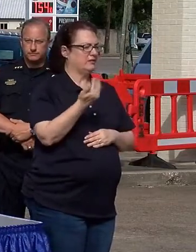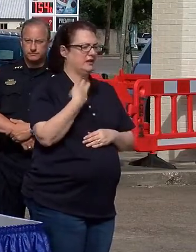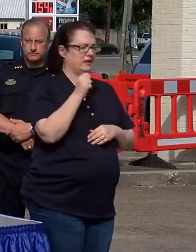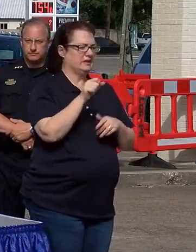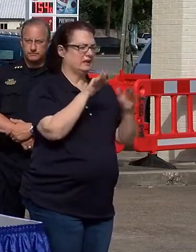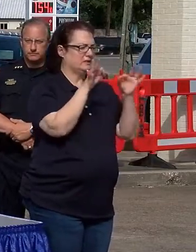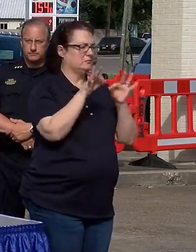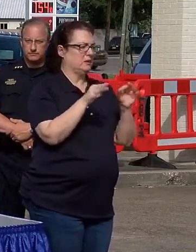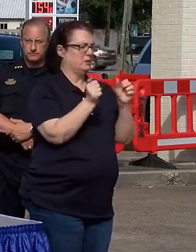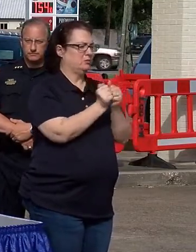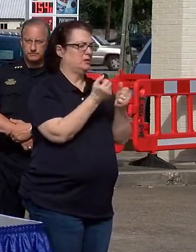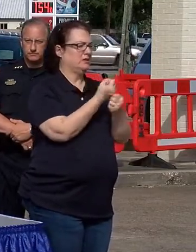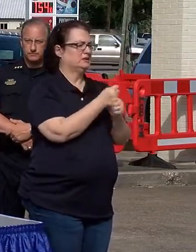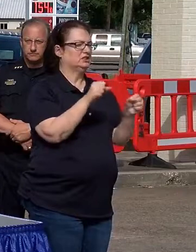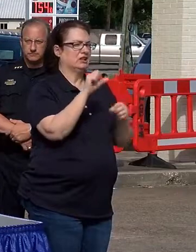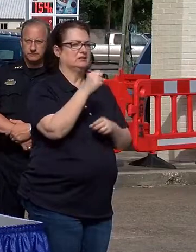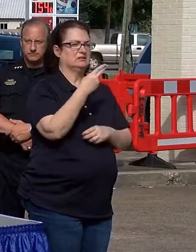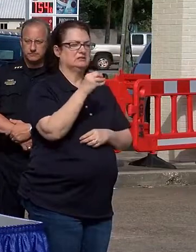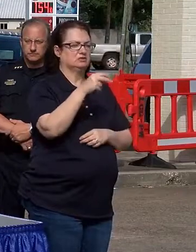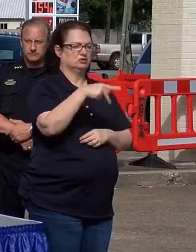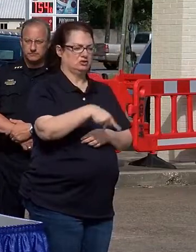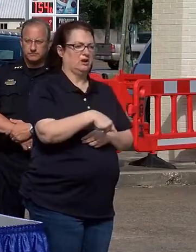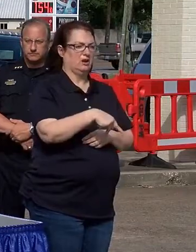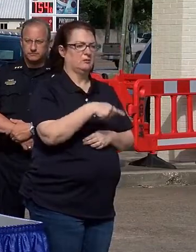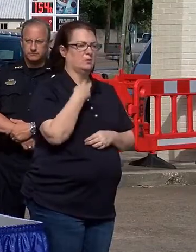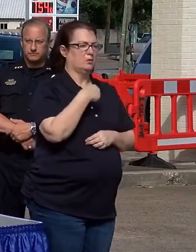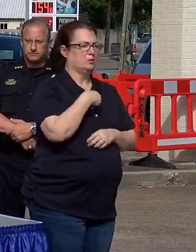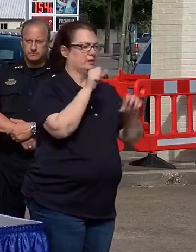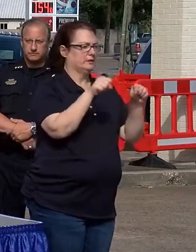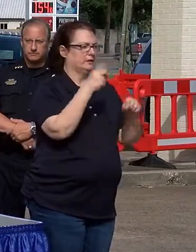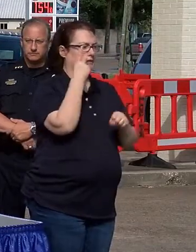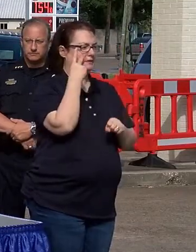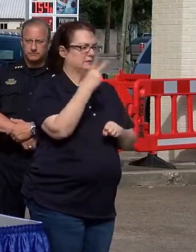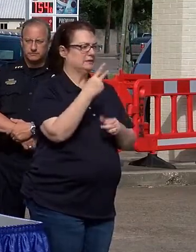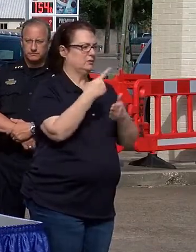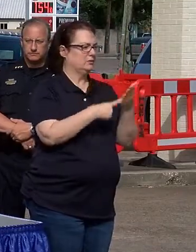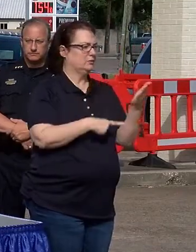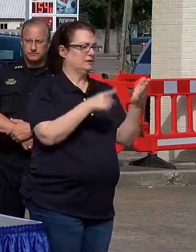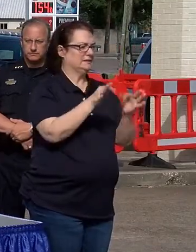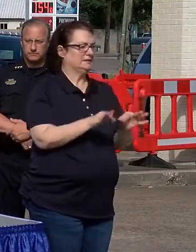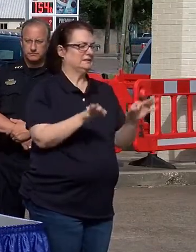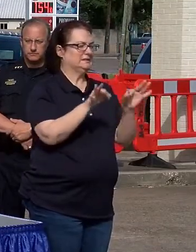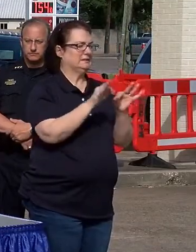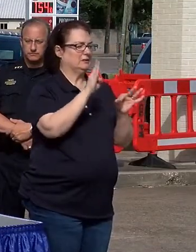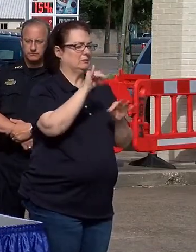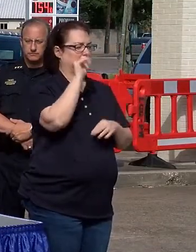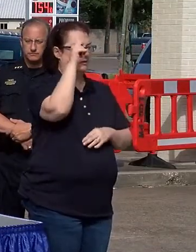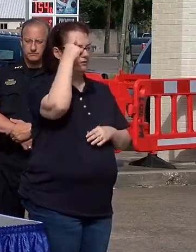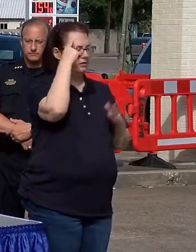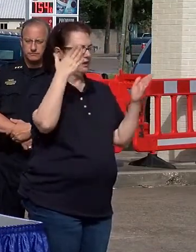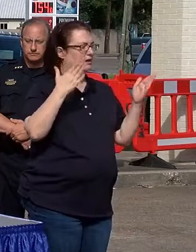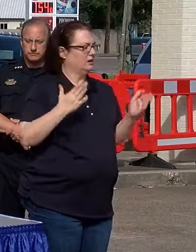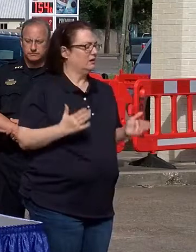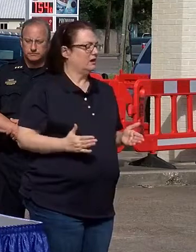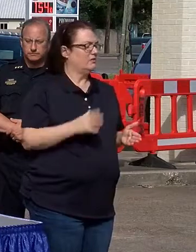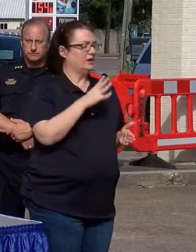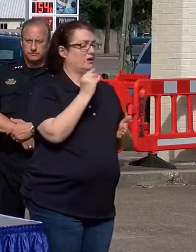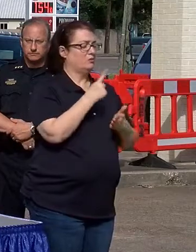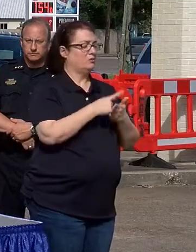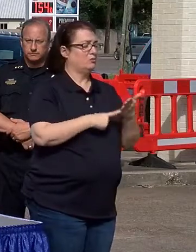Shop clarification order is we clearly can see what has been deemed essential by the governor. We clearly can see what's